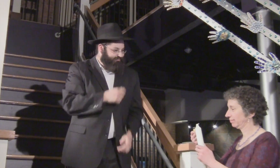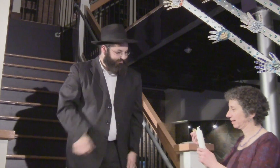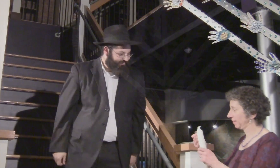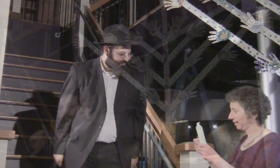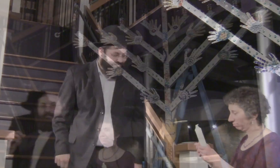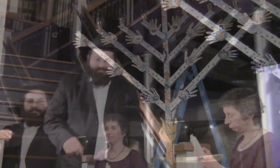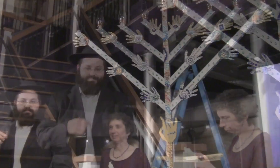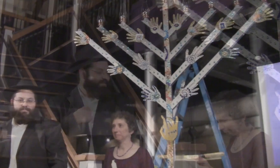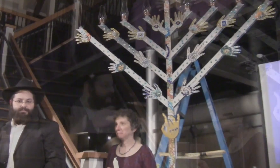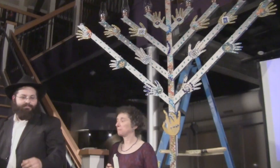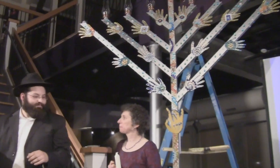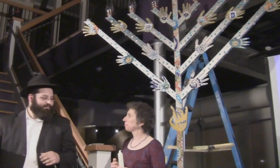Okay.